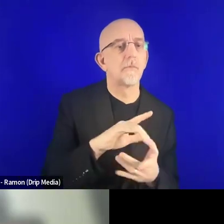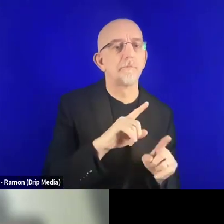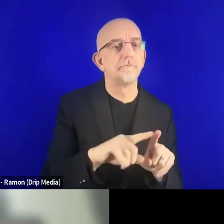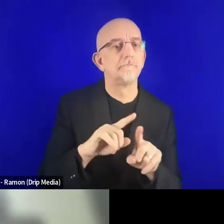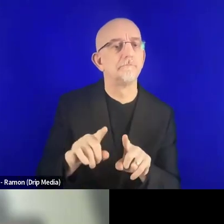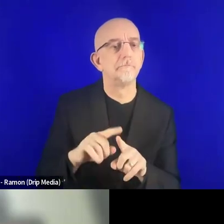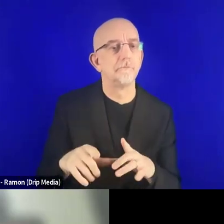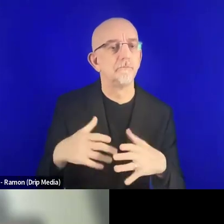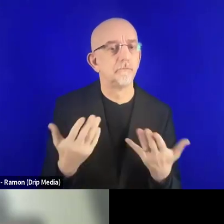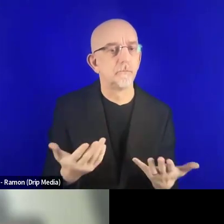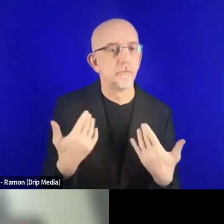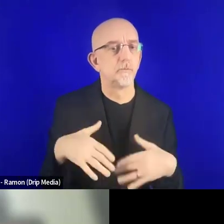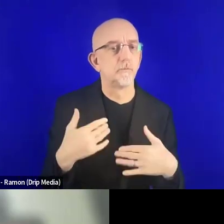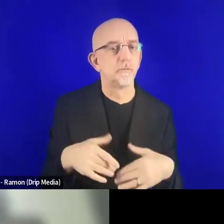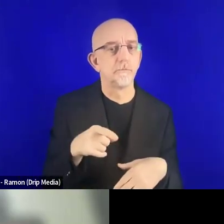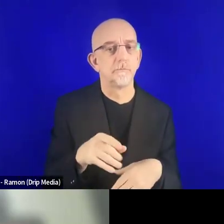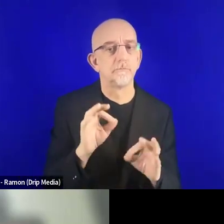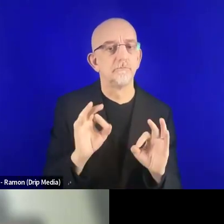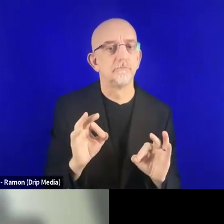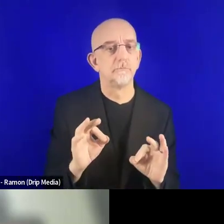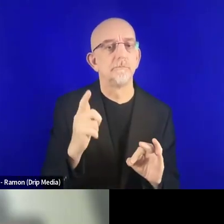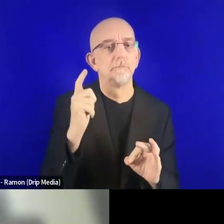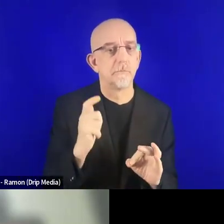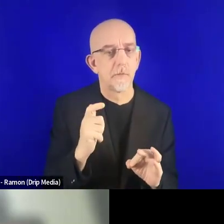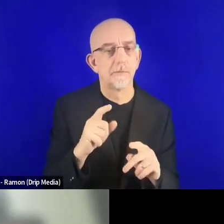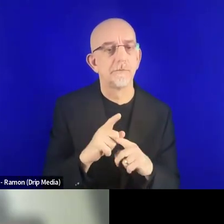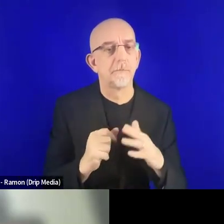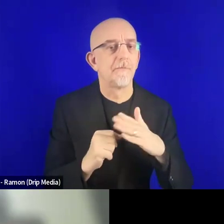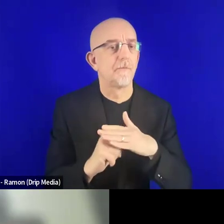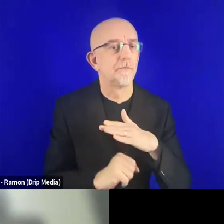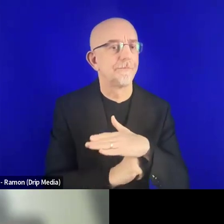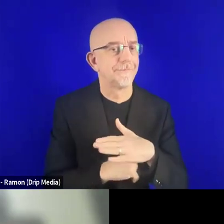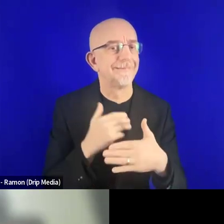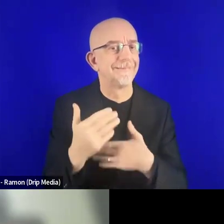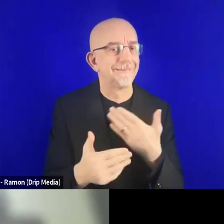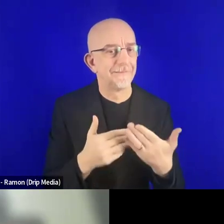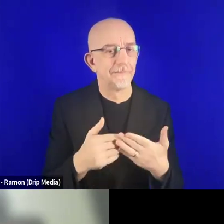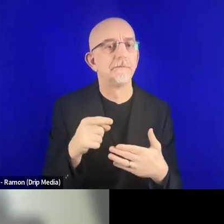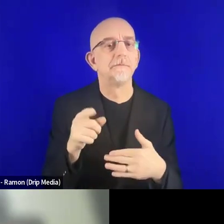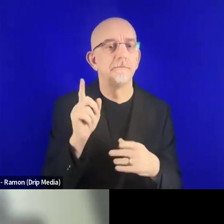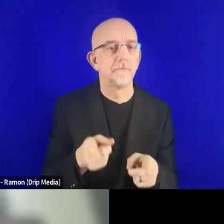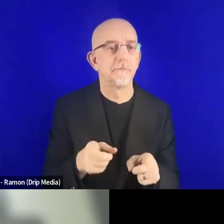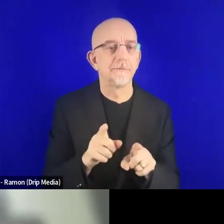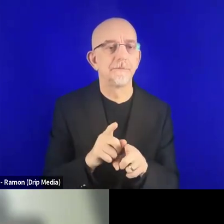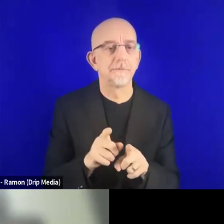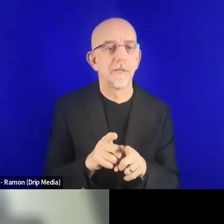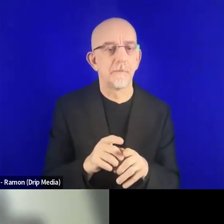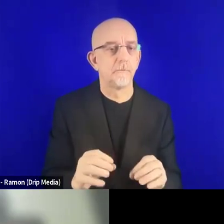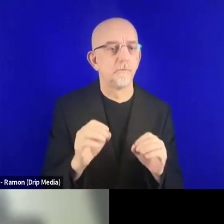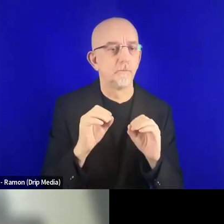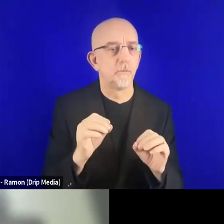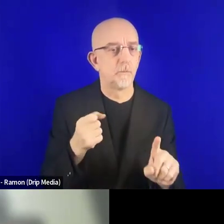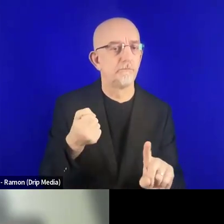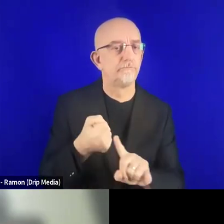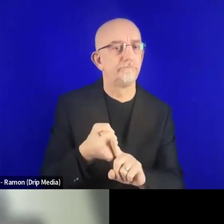on, the impacts on women and on different groups, beyond the kind of basic core design of the program. But that core design is a real,